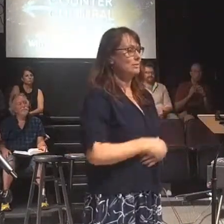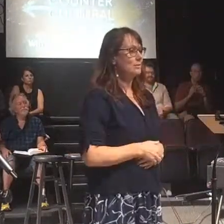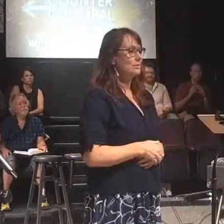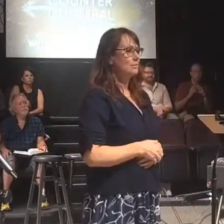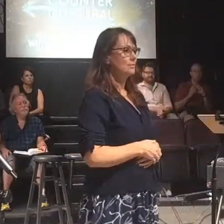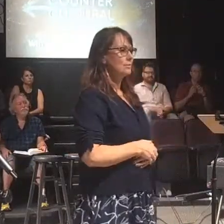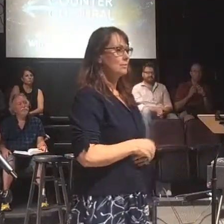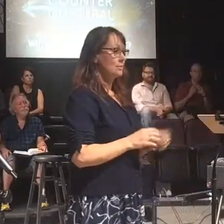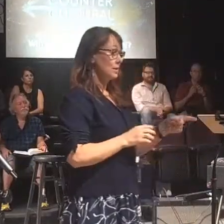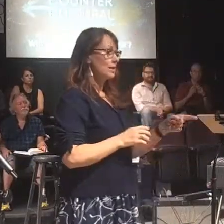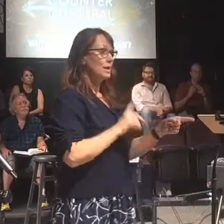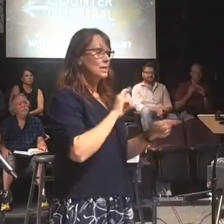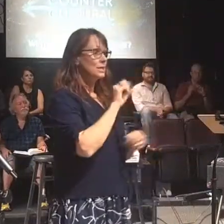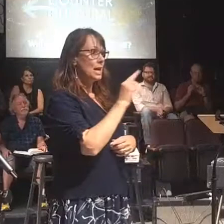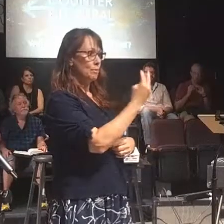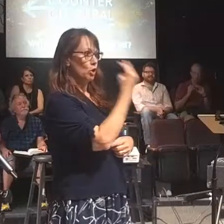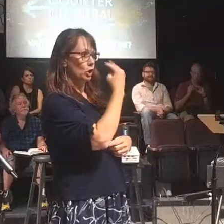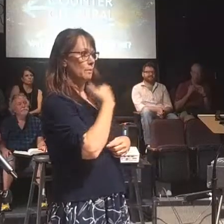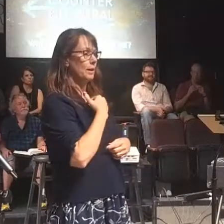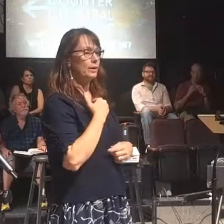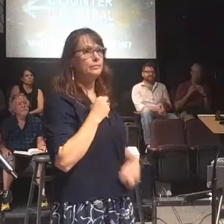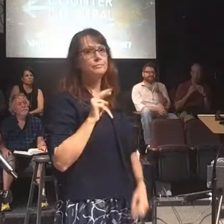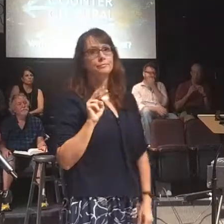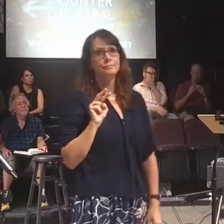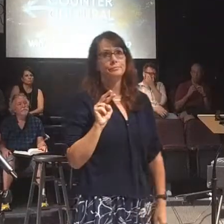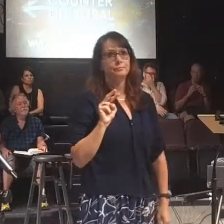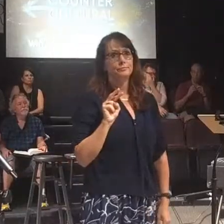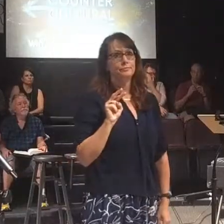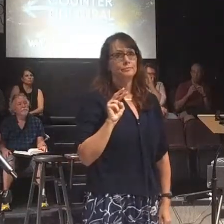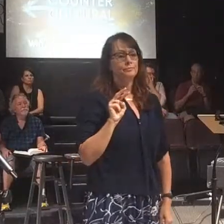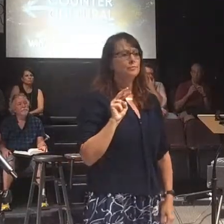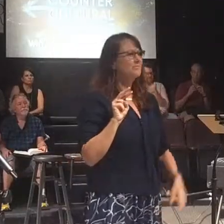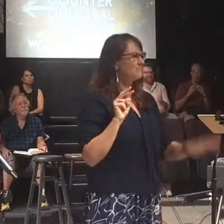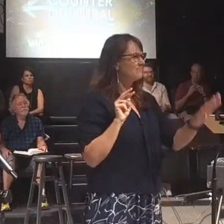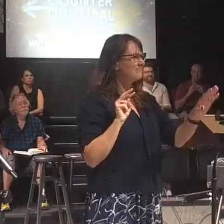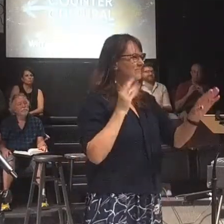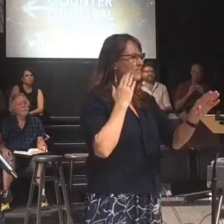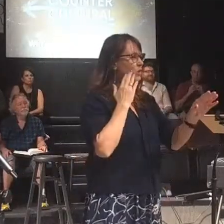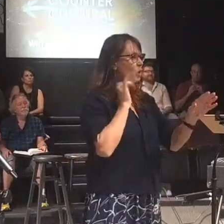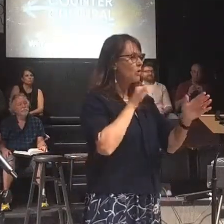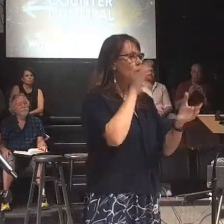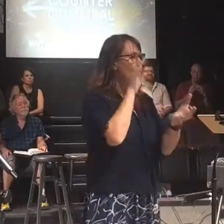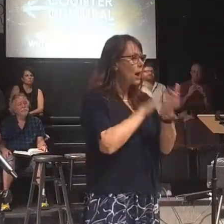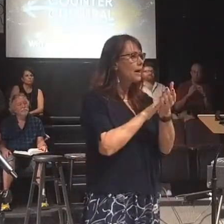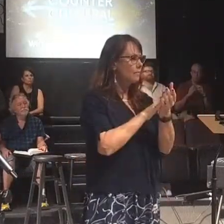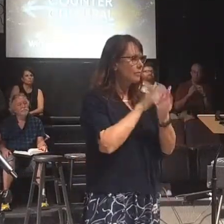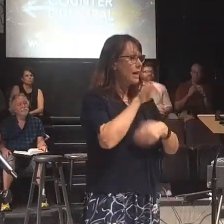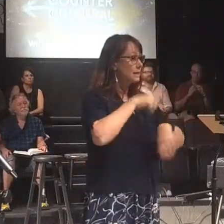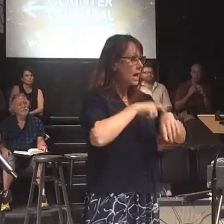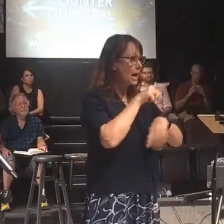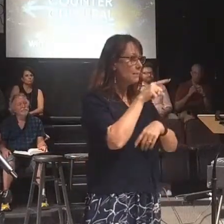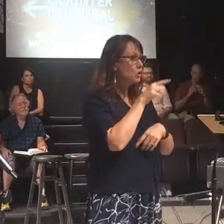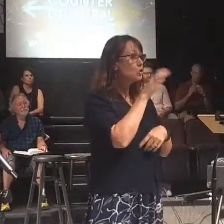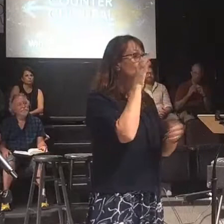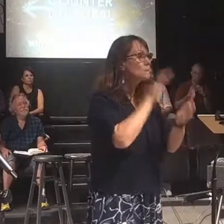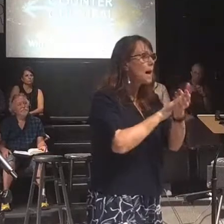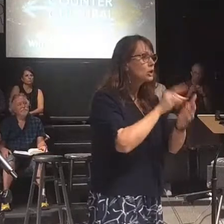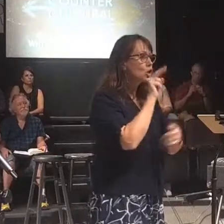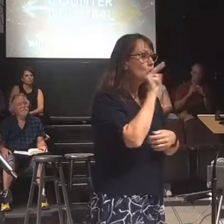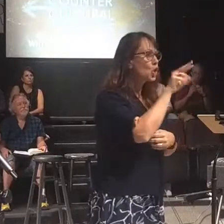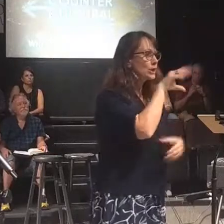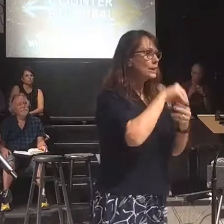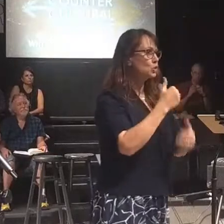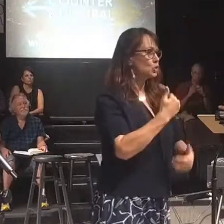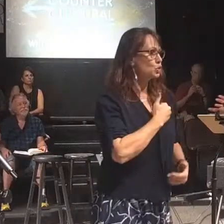And she looks at me and she had this look. You know how sometimes your spouse looks into your soul and you feel